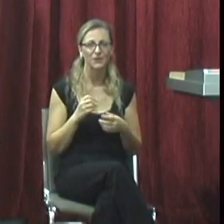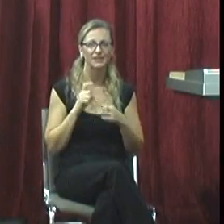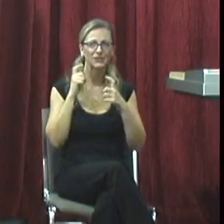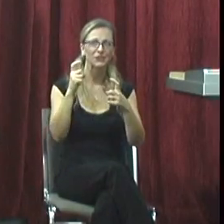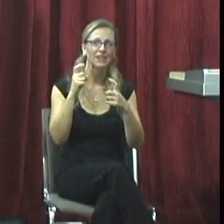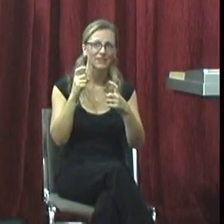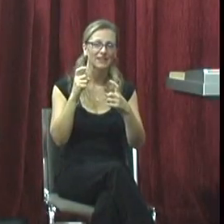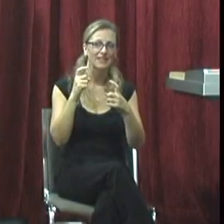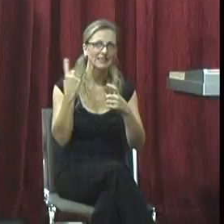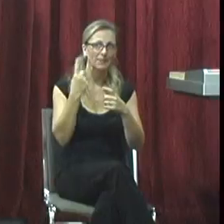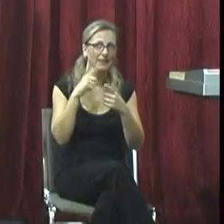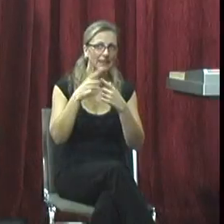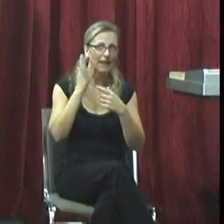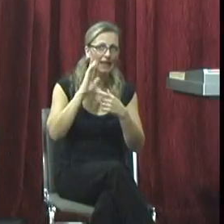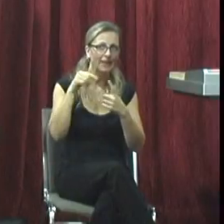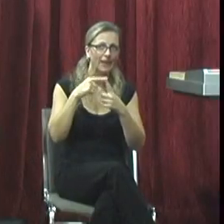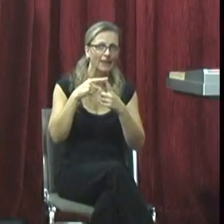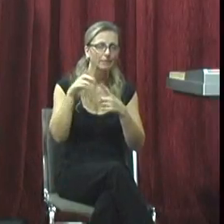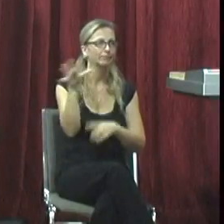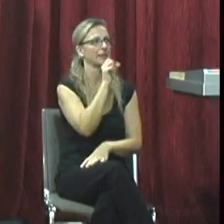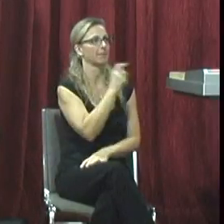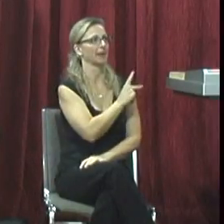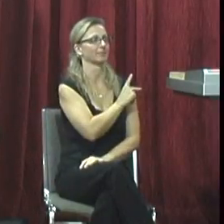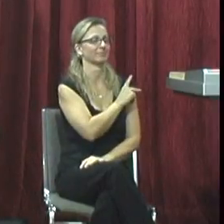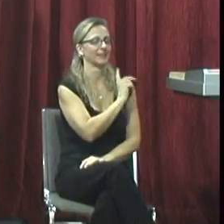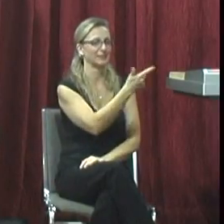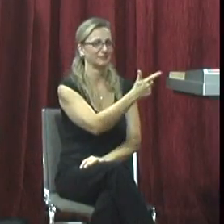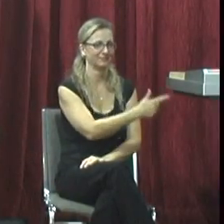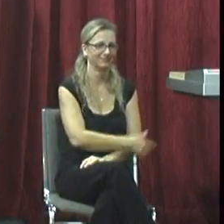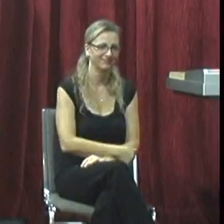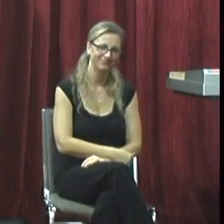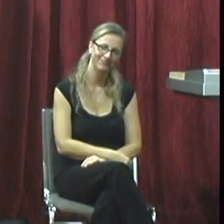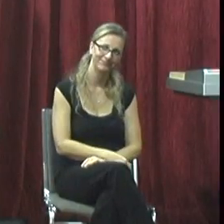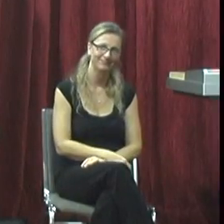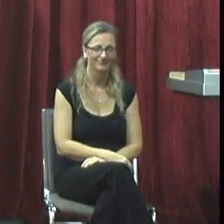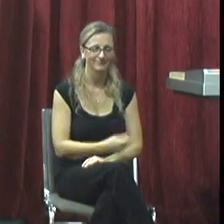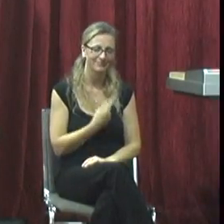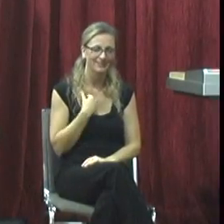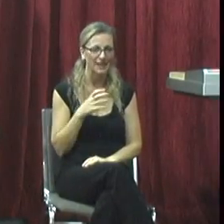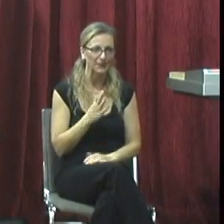I took it back. I'm doing it again. So that happens.